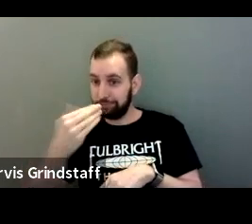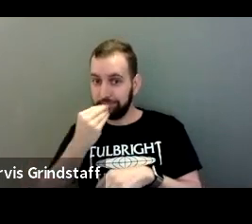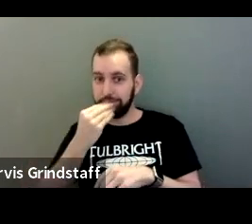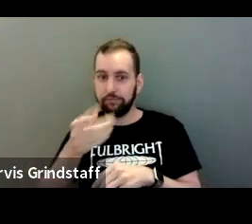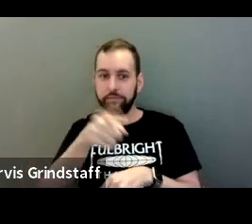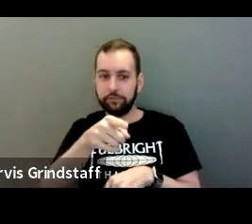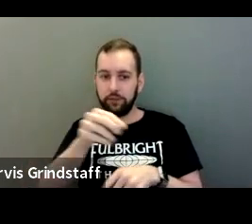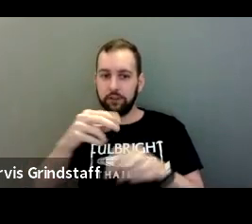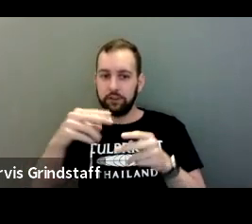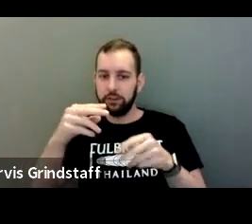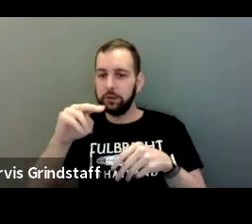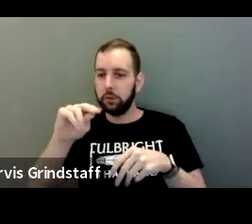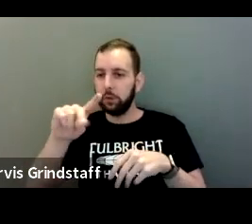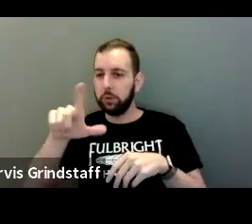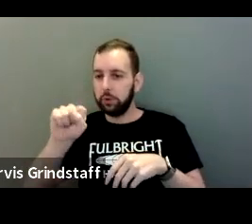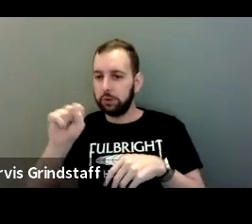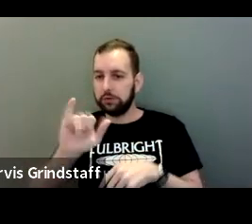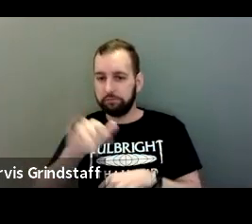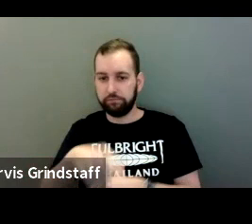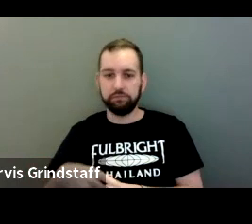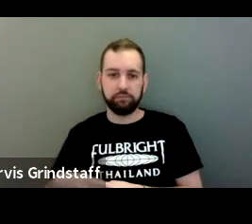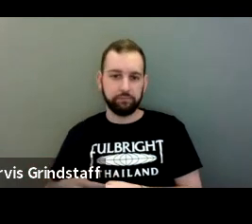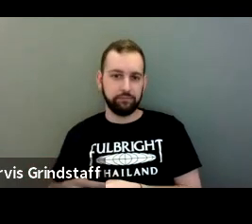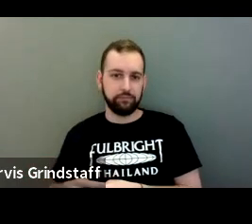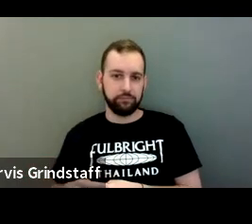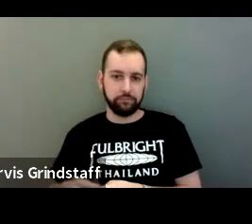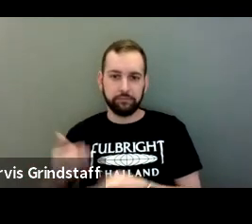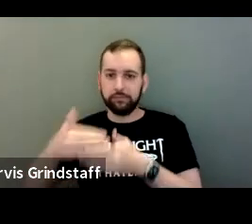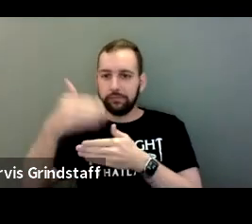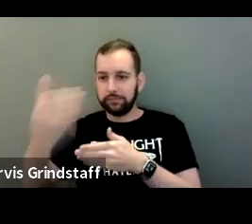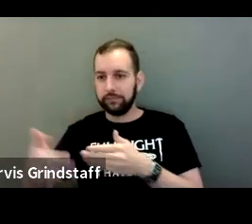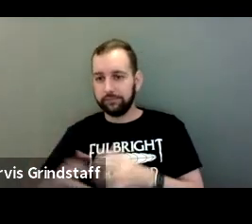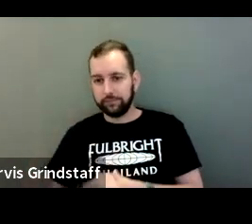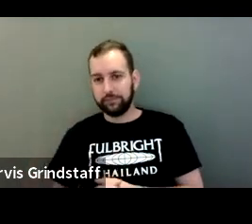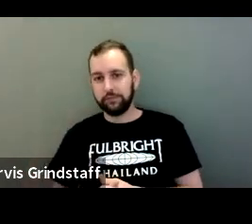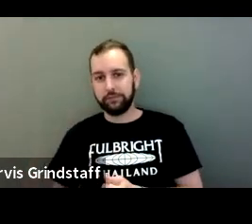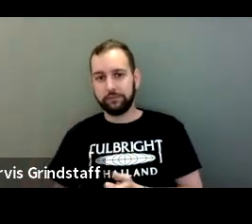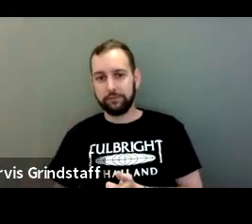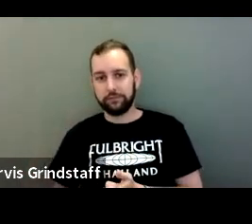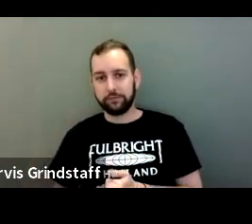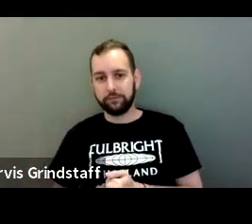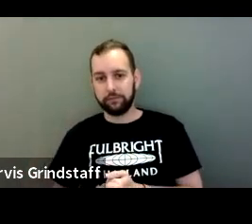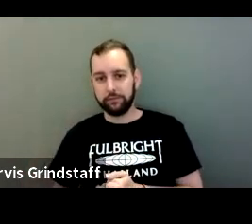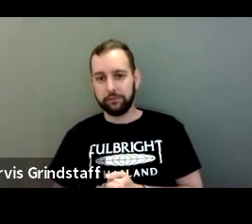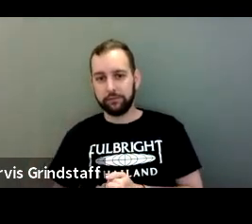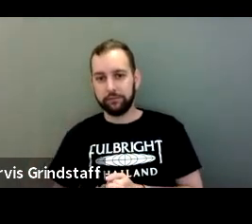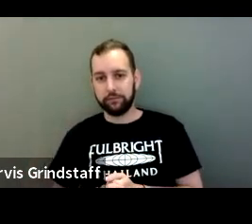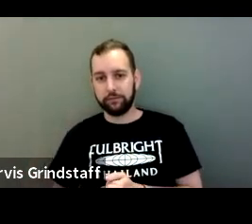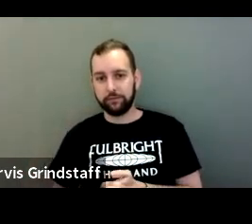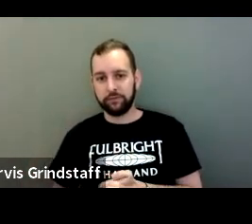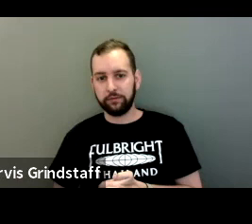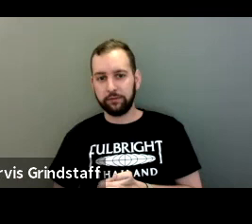famous, ate a lot of great food there, noodles, pad ki mao